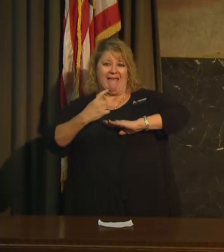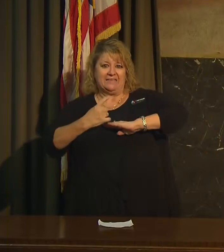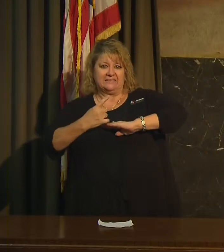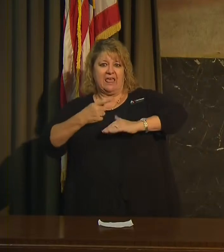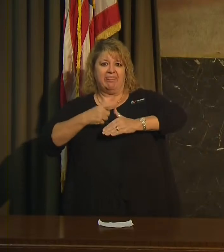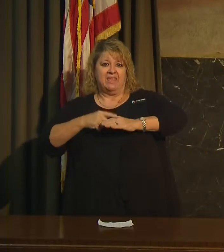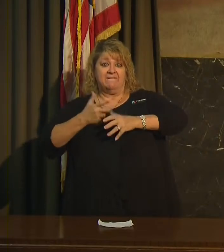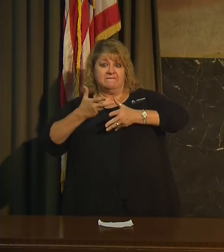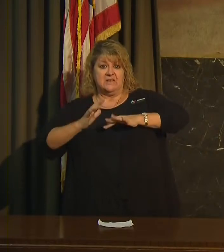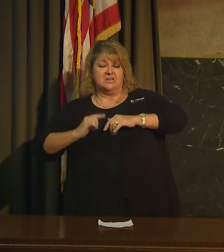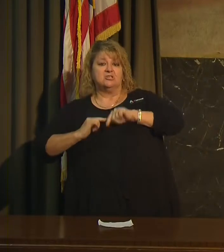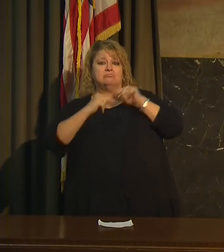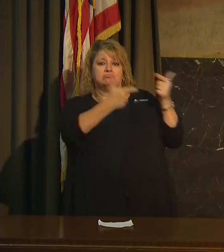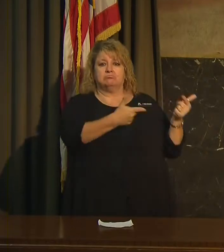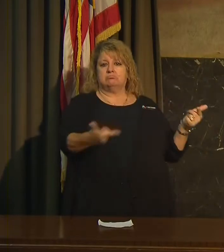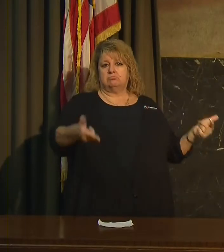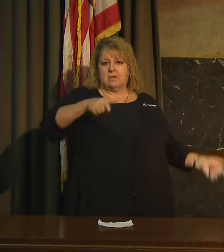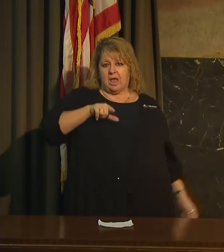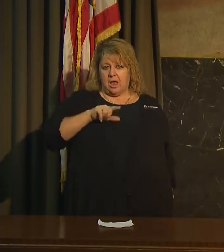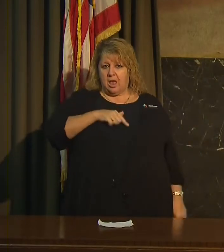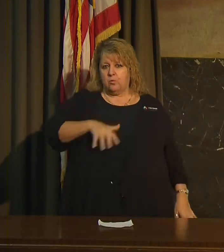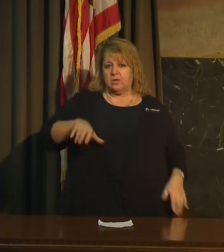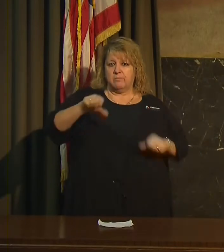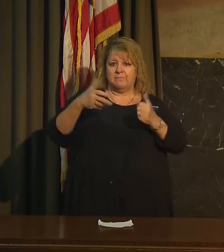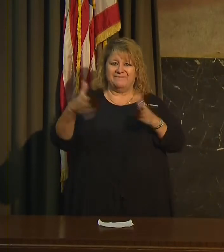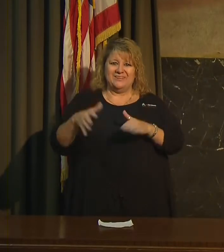conference, and take your questions. Thank you.